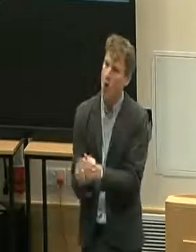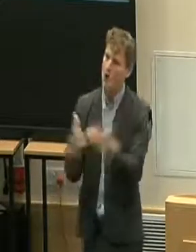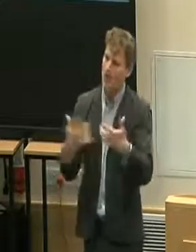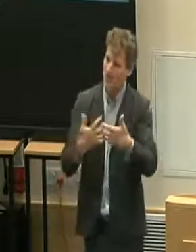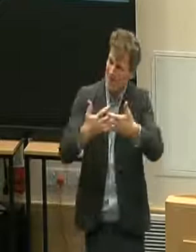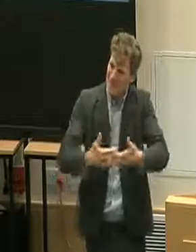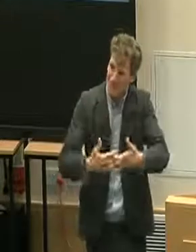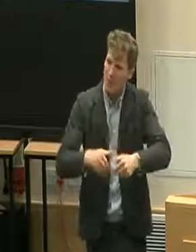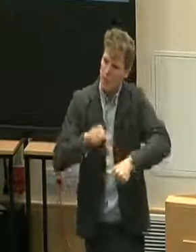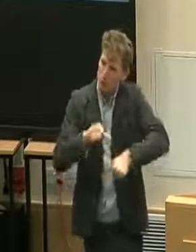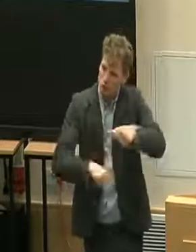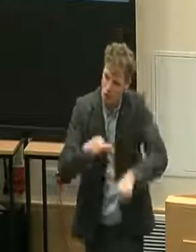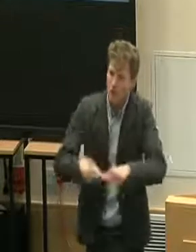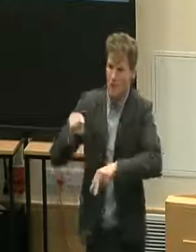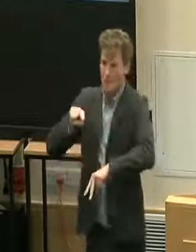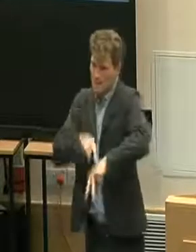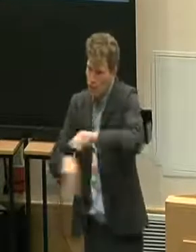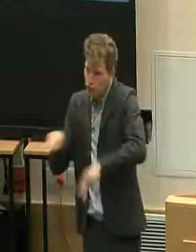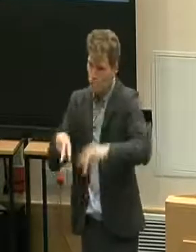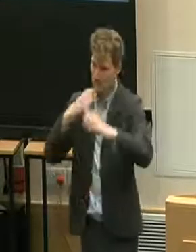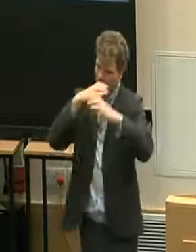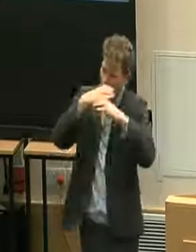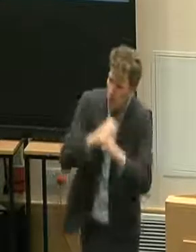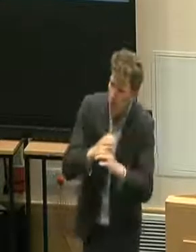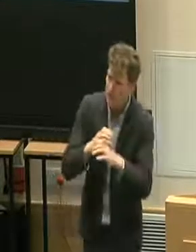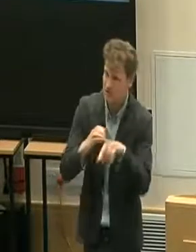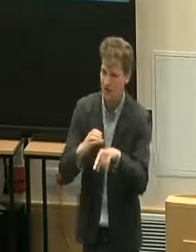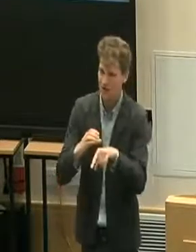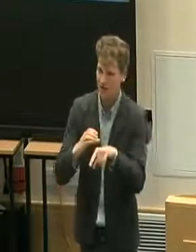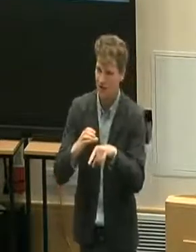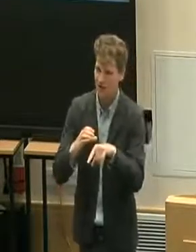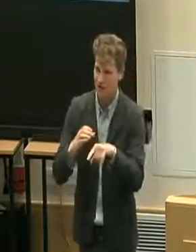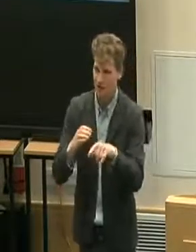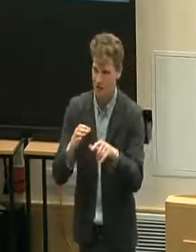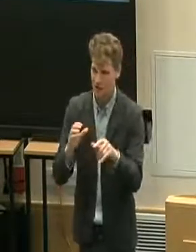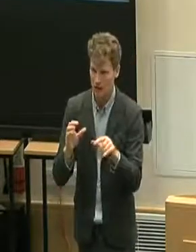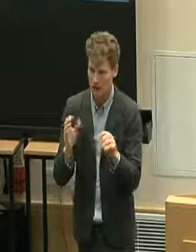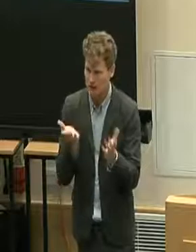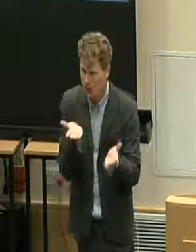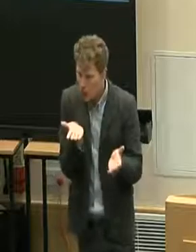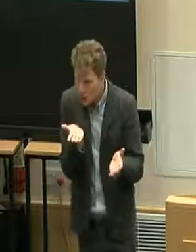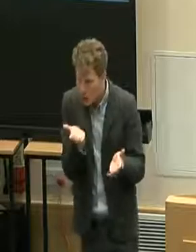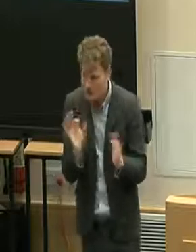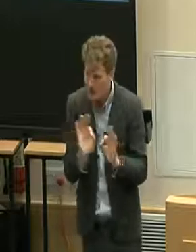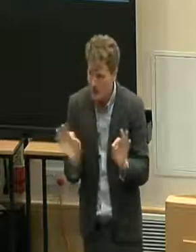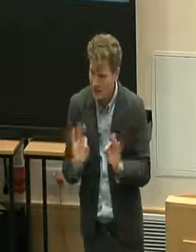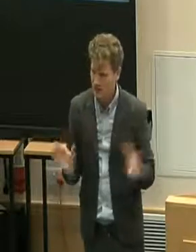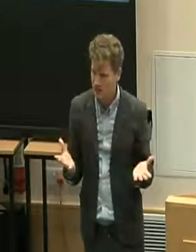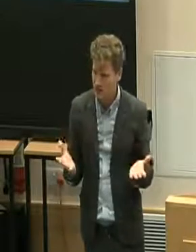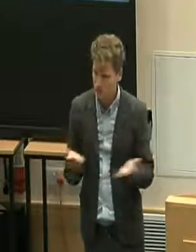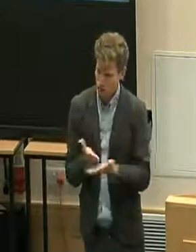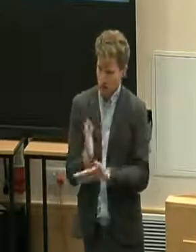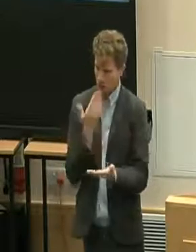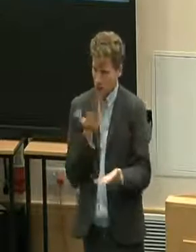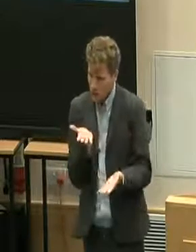focal point, without the monitoring, it is hot air to have rights. There's a lovely